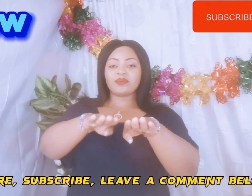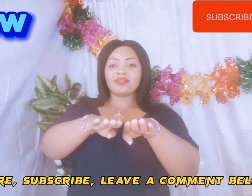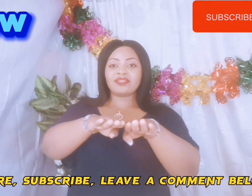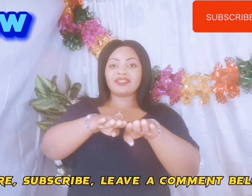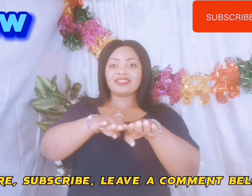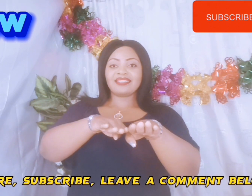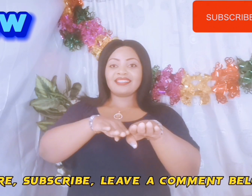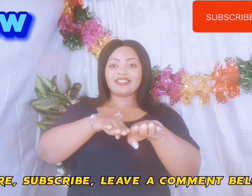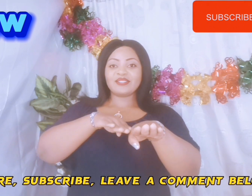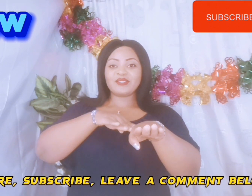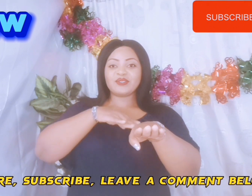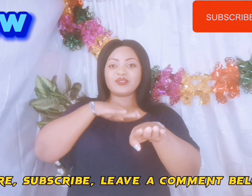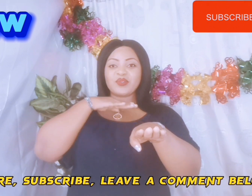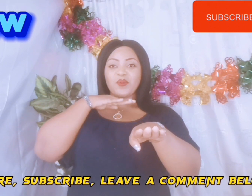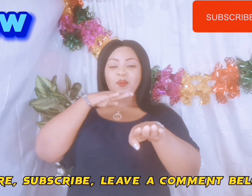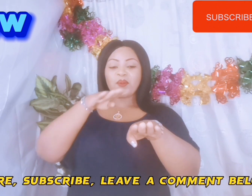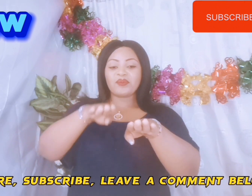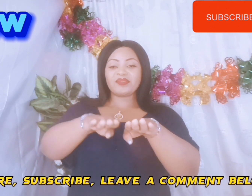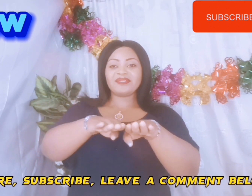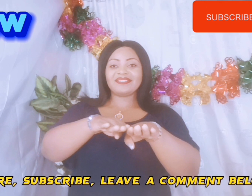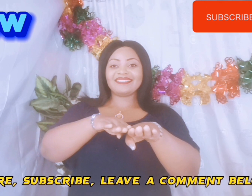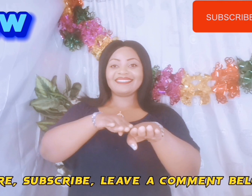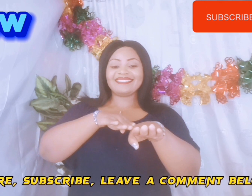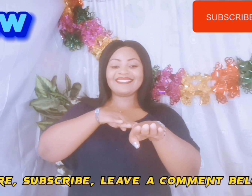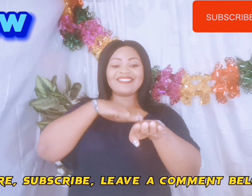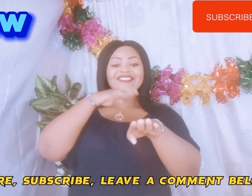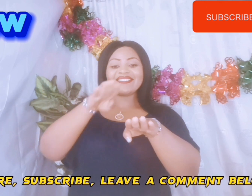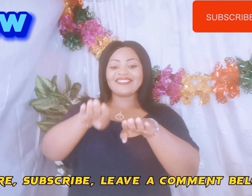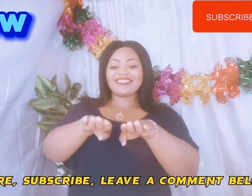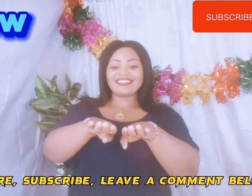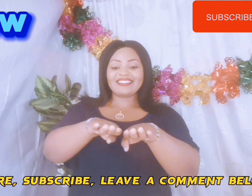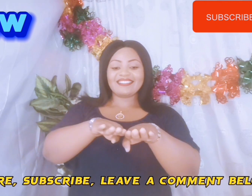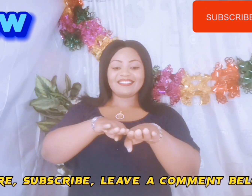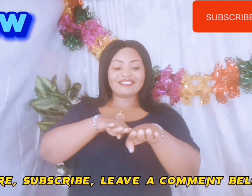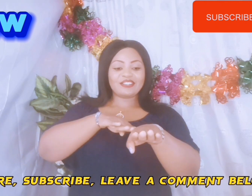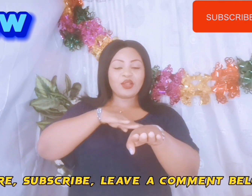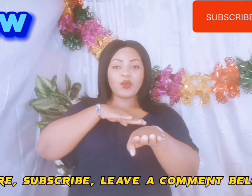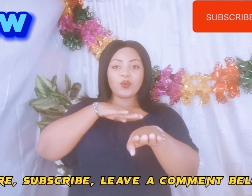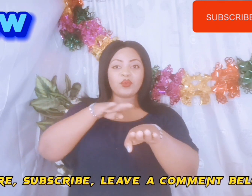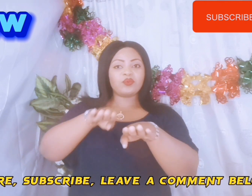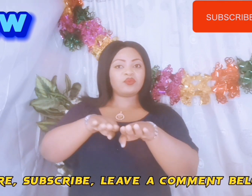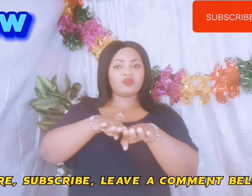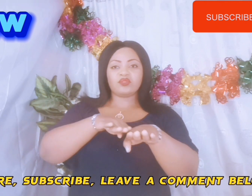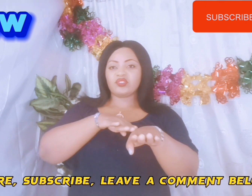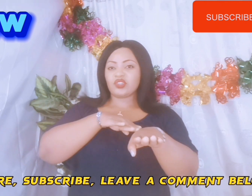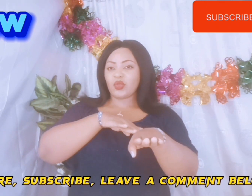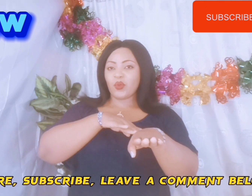this. You see that? Slow, slow, slow.